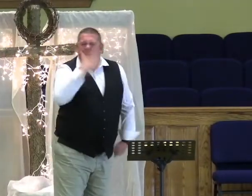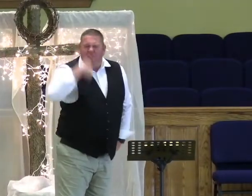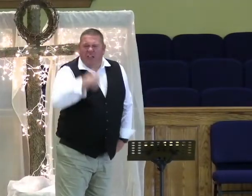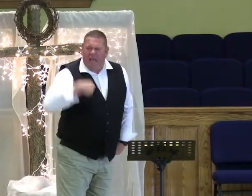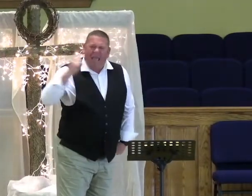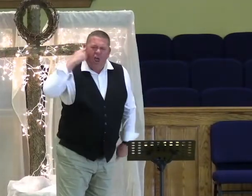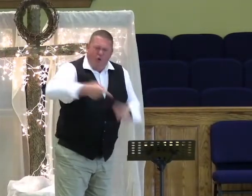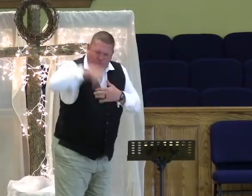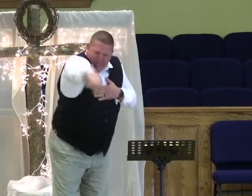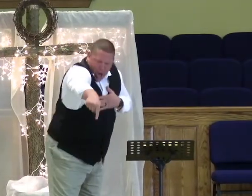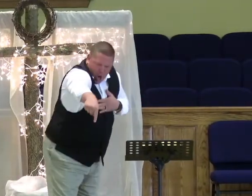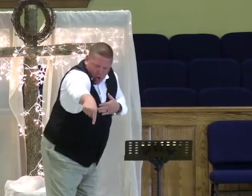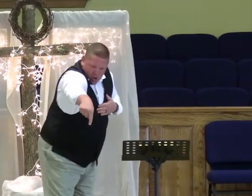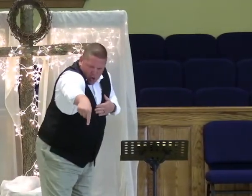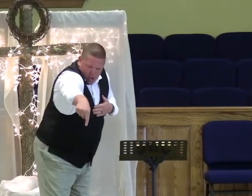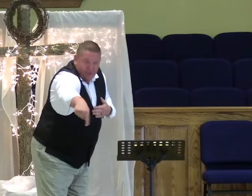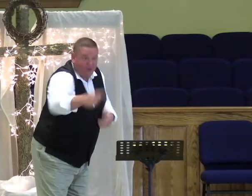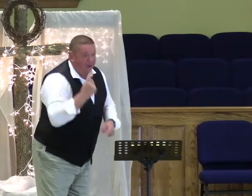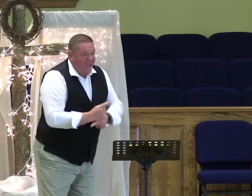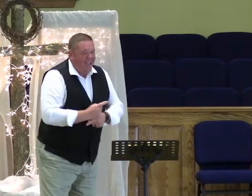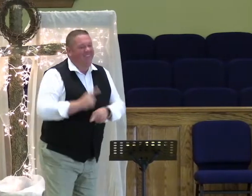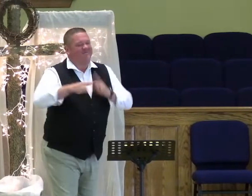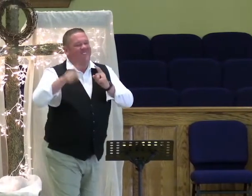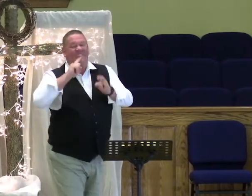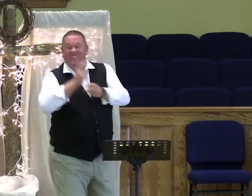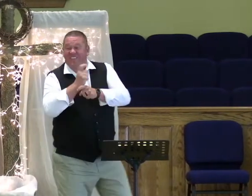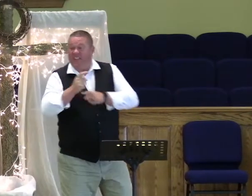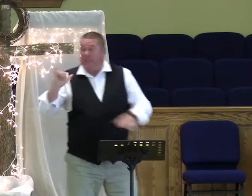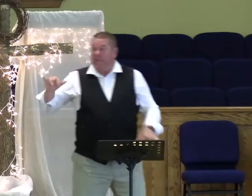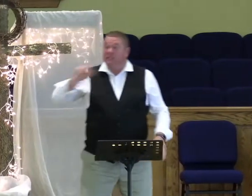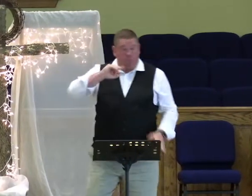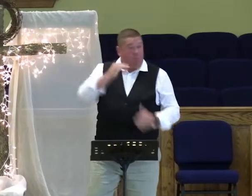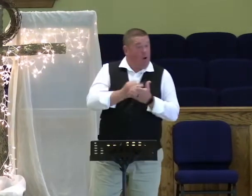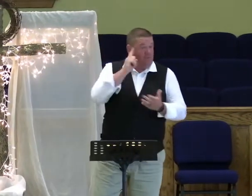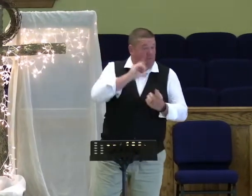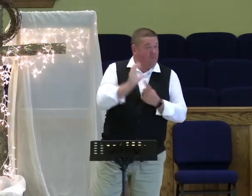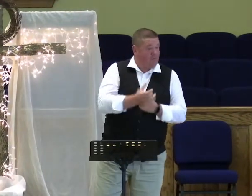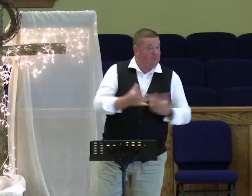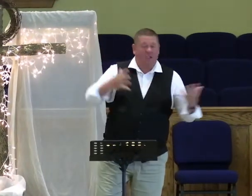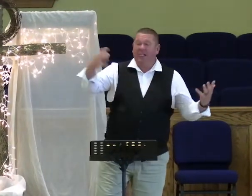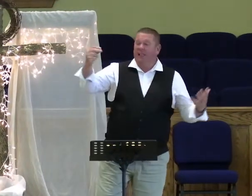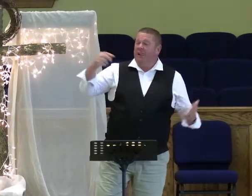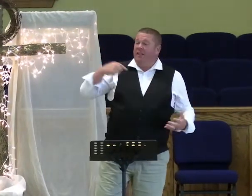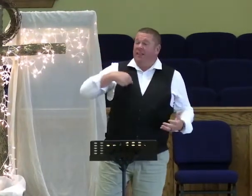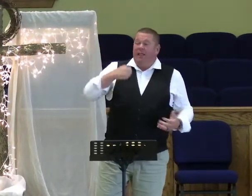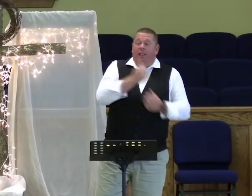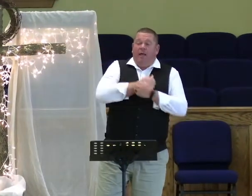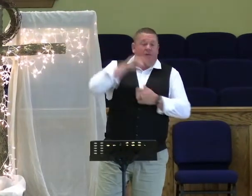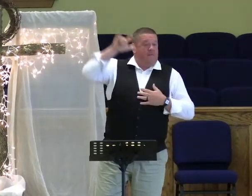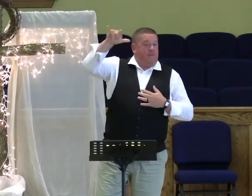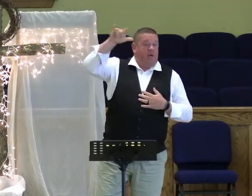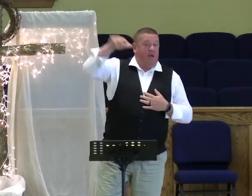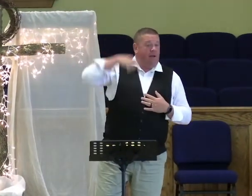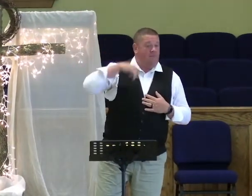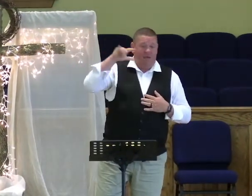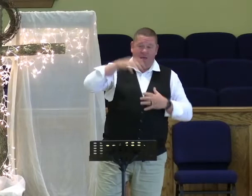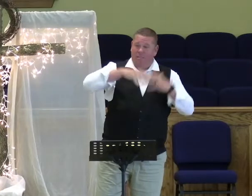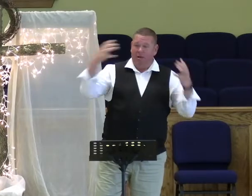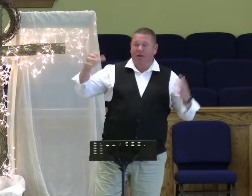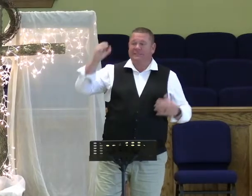Stop getting in my face. I can hear you from a distance. You don't have to get so close to me. No, I'm just kidding. But that's part of the deaf culture. And I, in airplanes, and